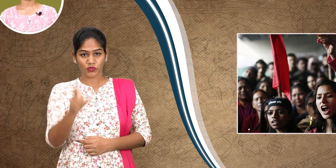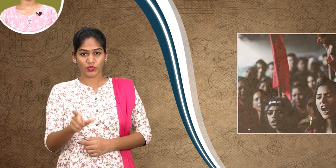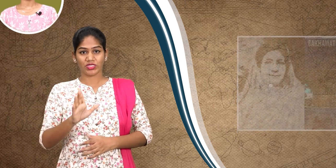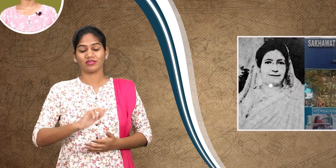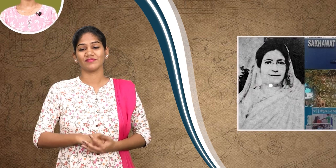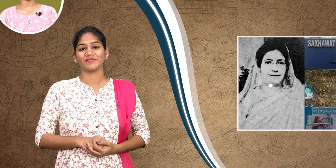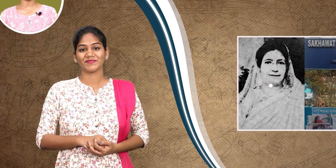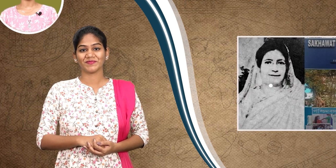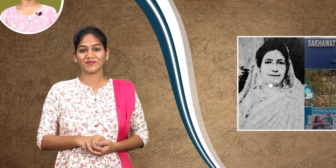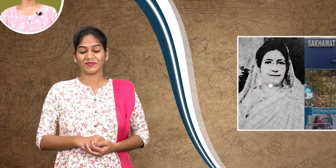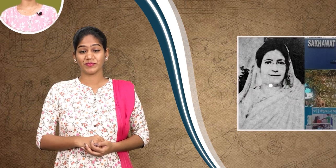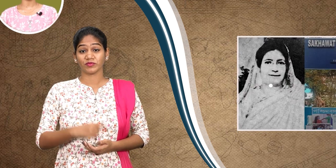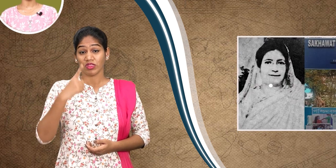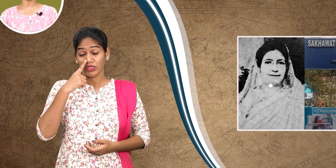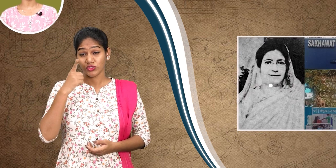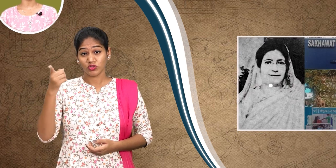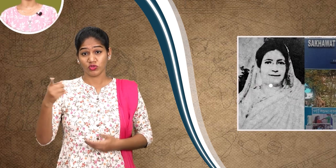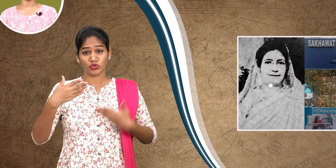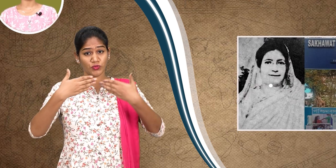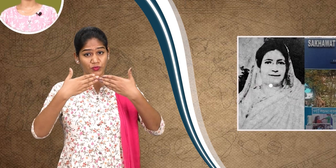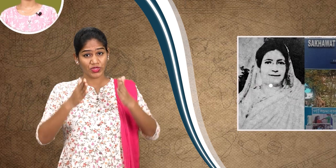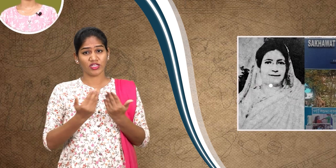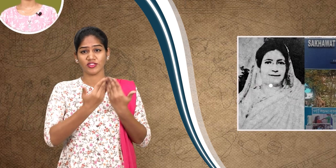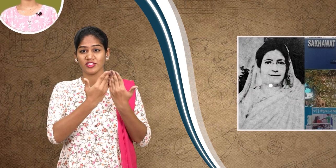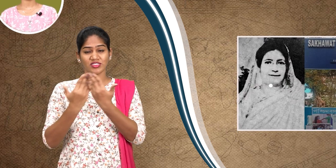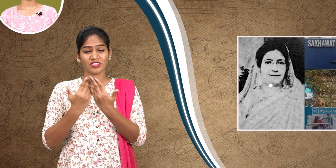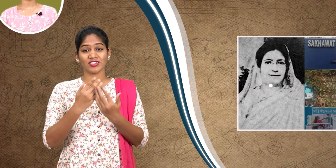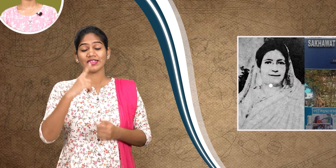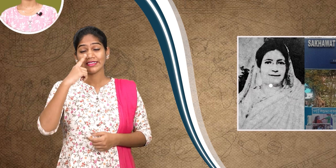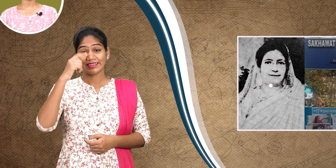She opened a school for girls.